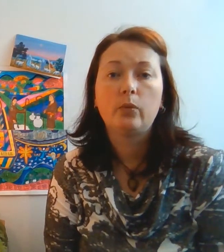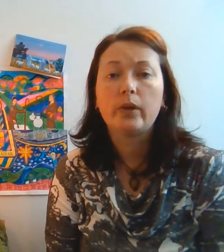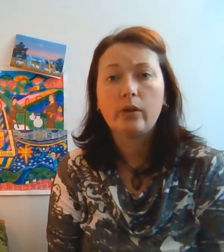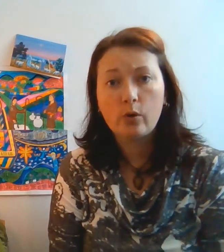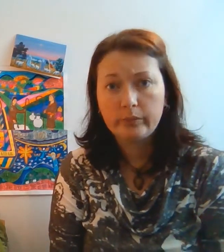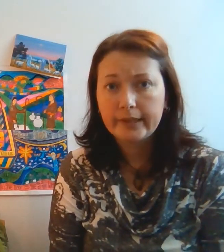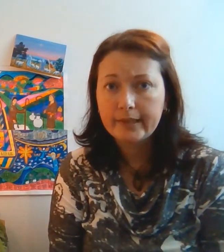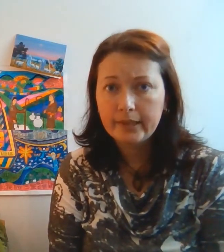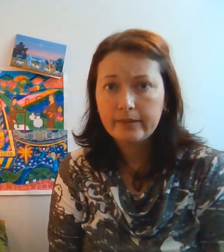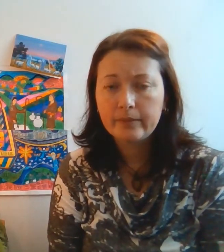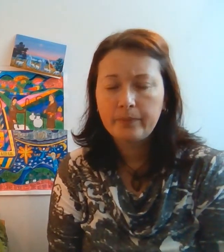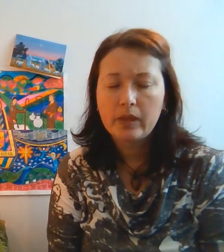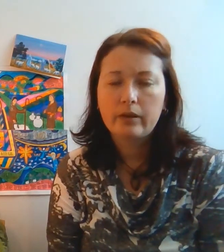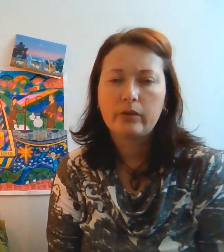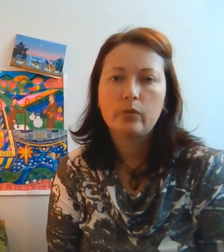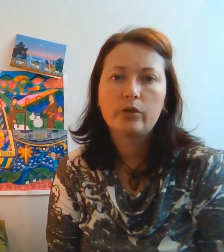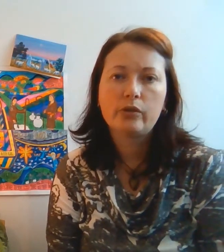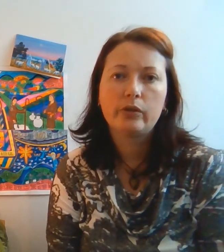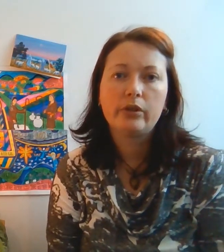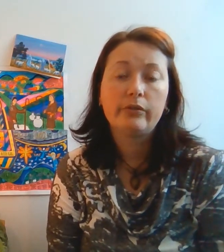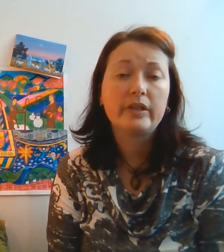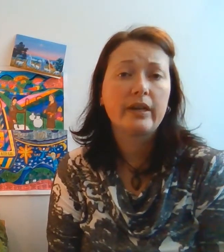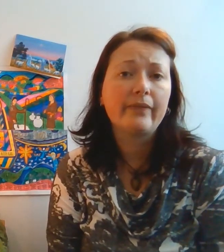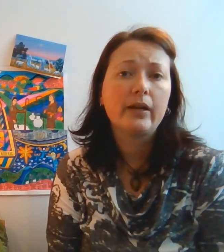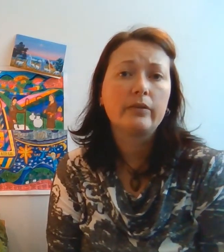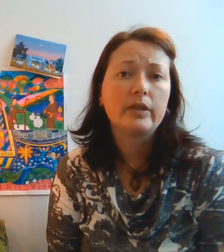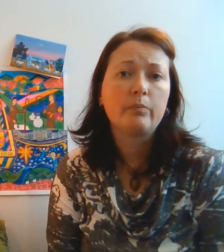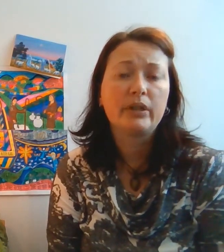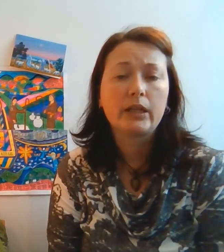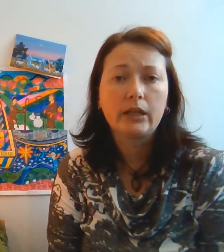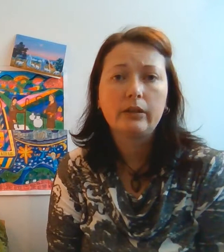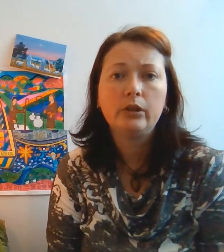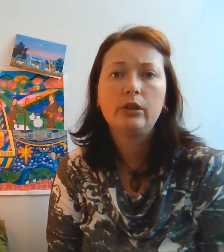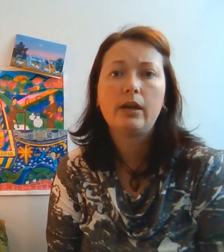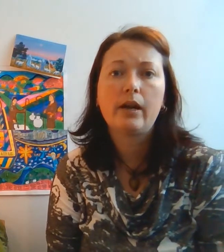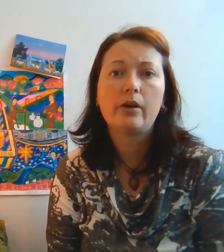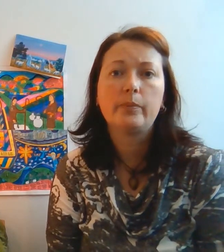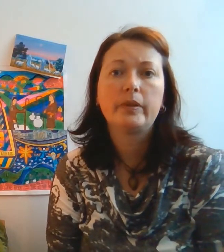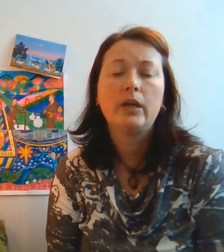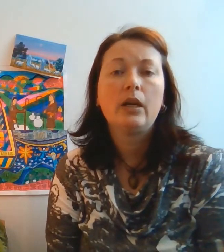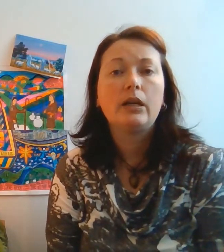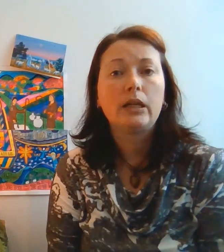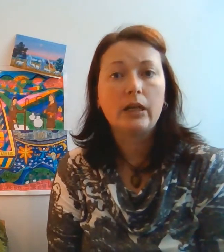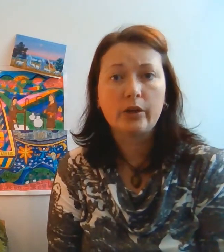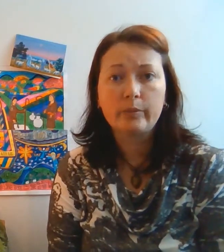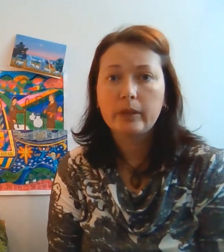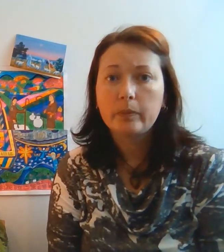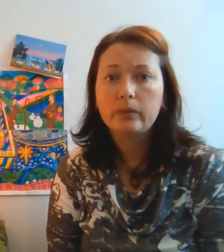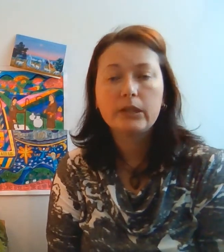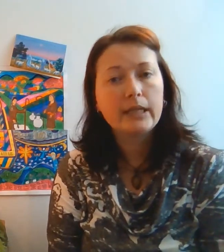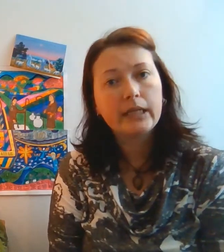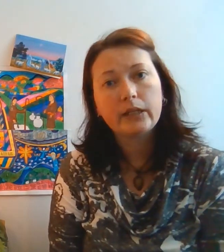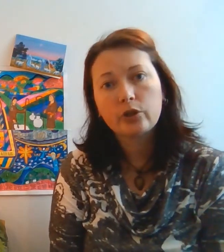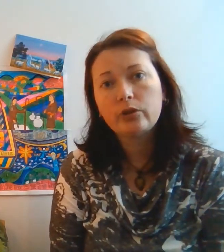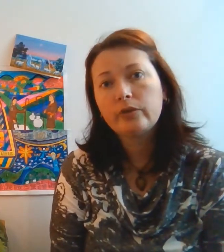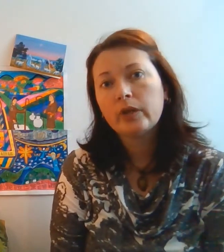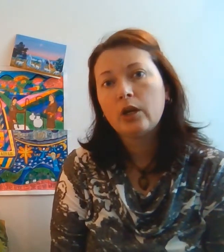with homelessness. The North Shore Youth Safe House in particular helps young people, teenagers,